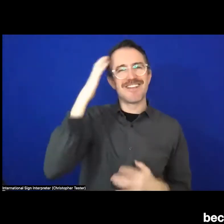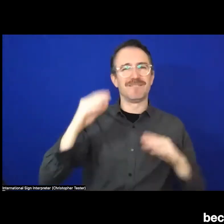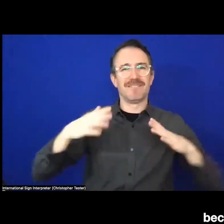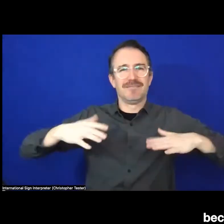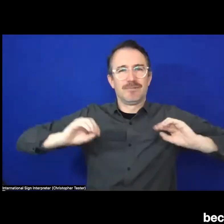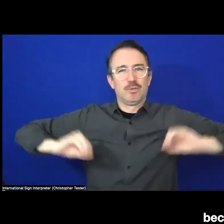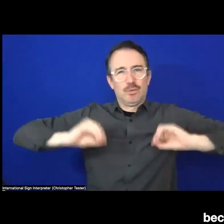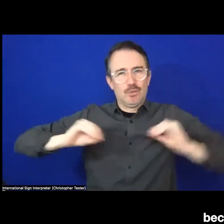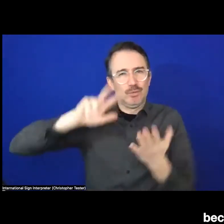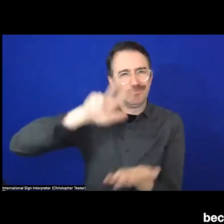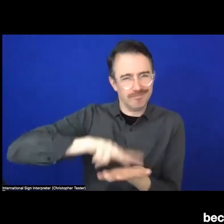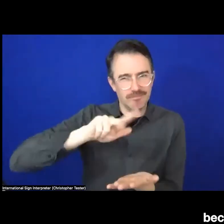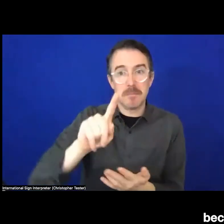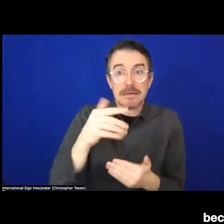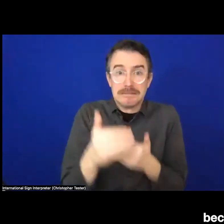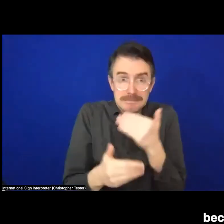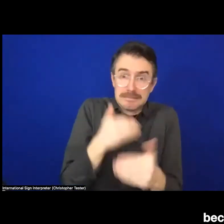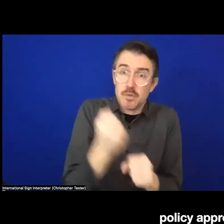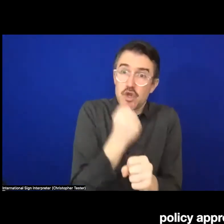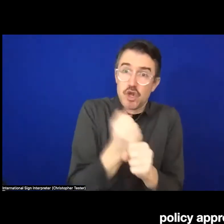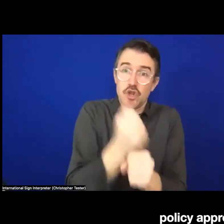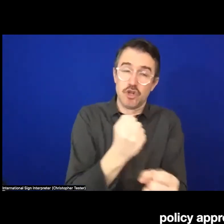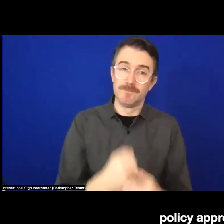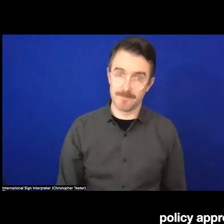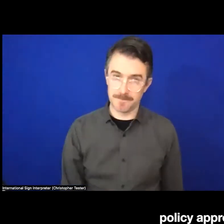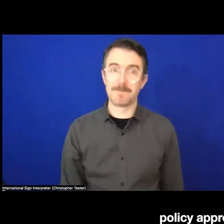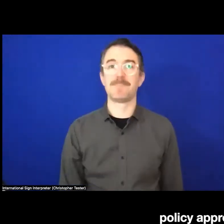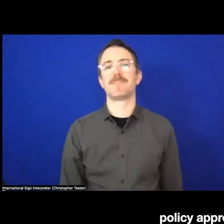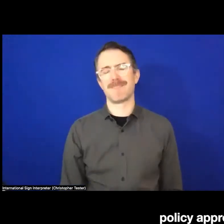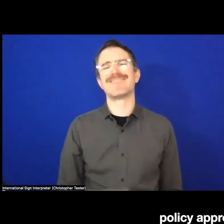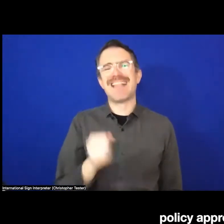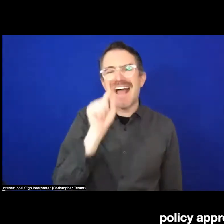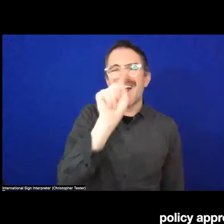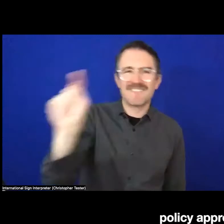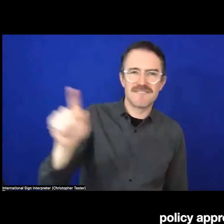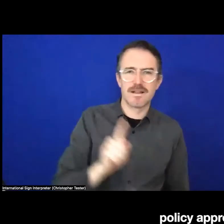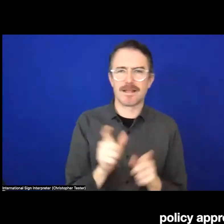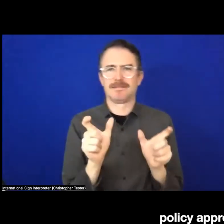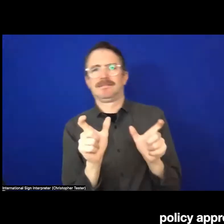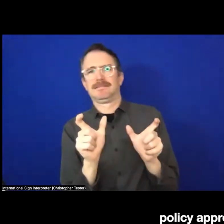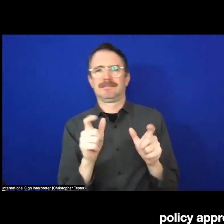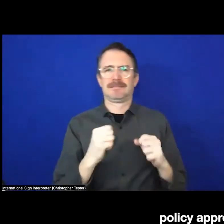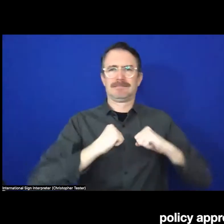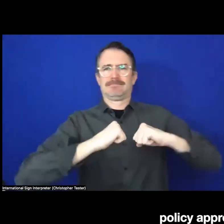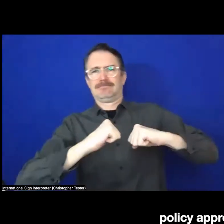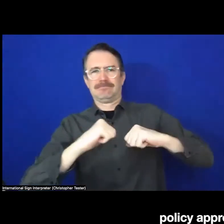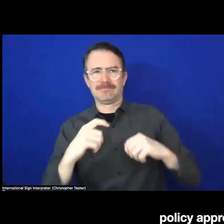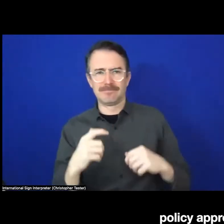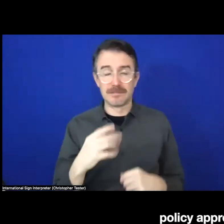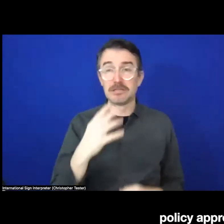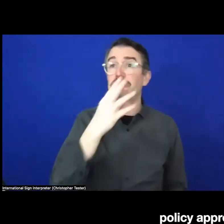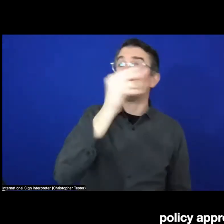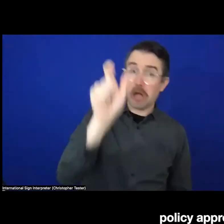faces because recently the top management of the ministry has seen this policy approved, and we are only waiting for the